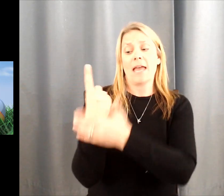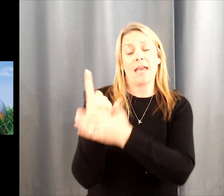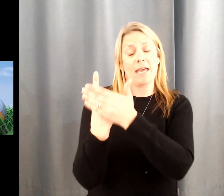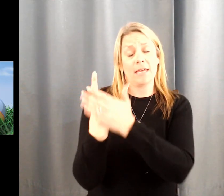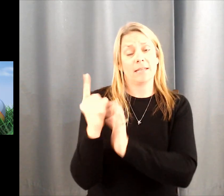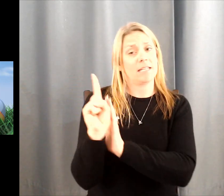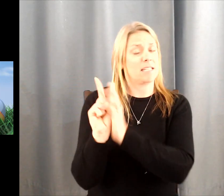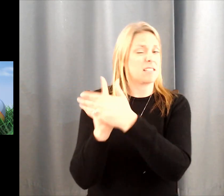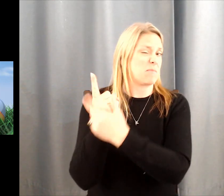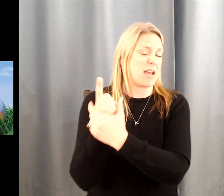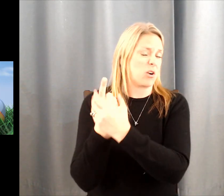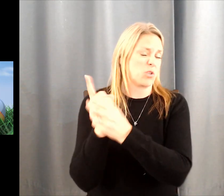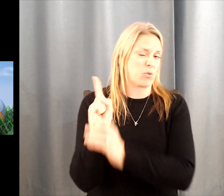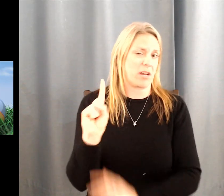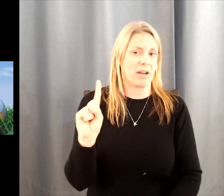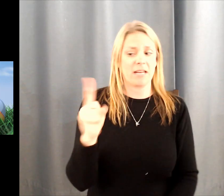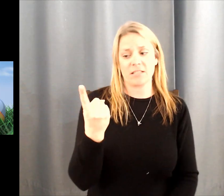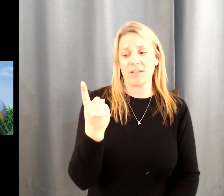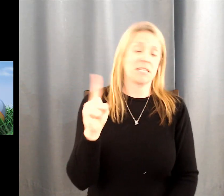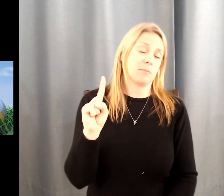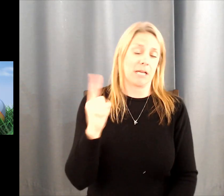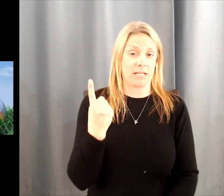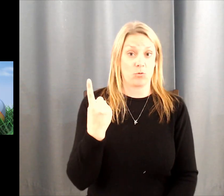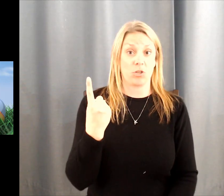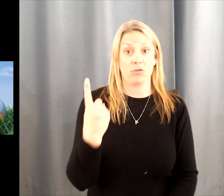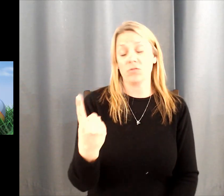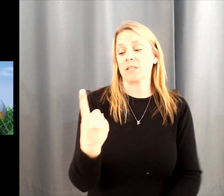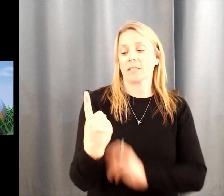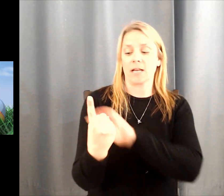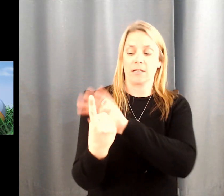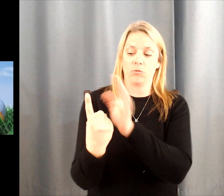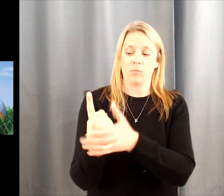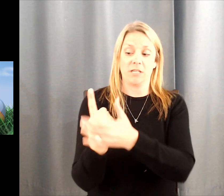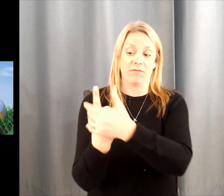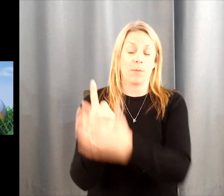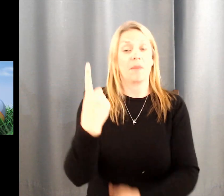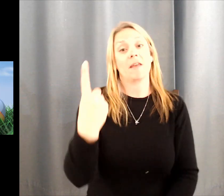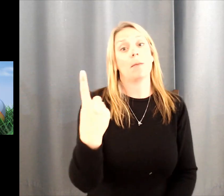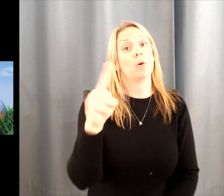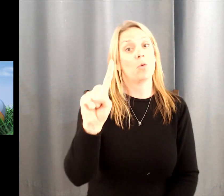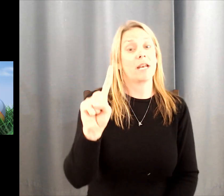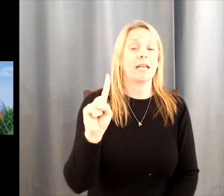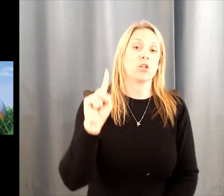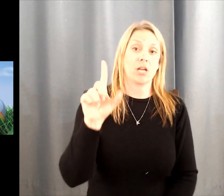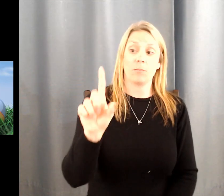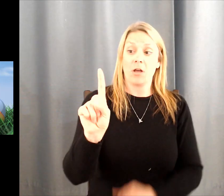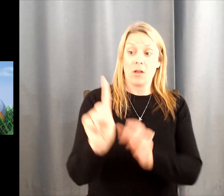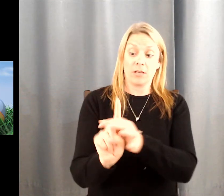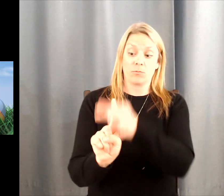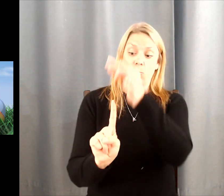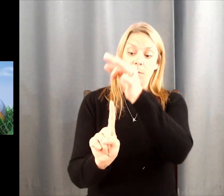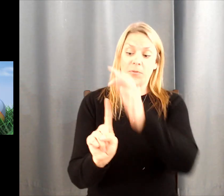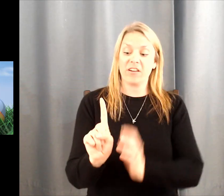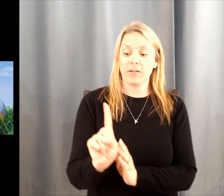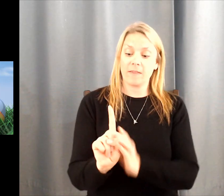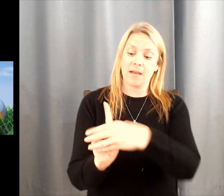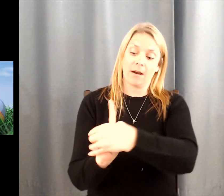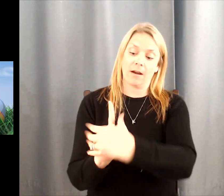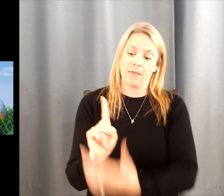And it doesn't matter which way your hand is facing because when you use the sign, it will be different. But the number one hand shape is one finger in the air and the rest